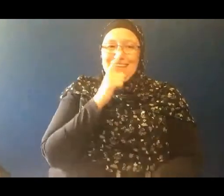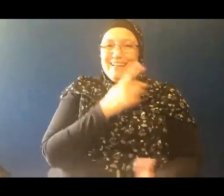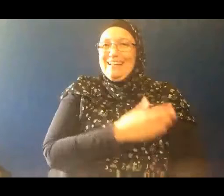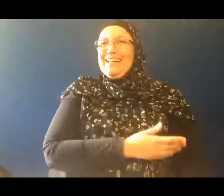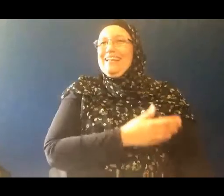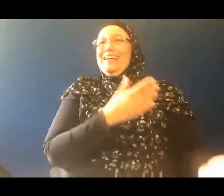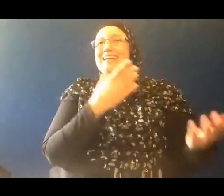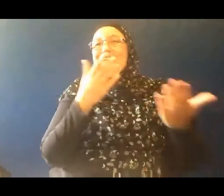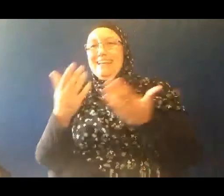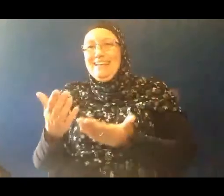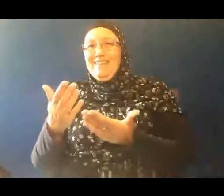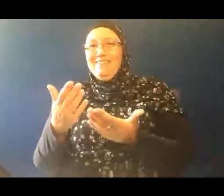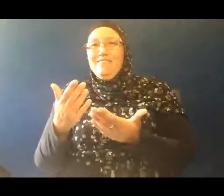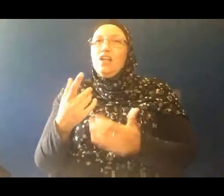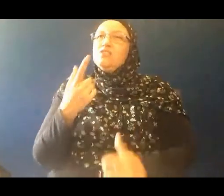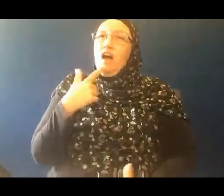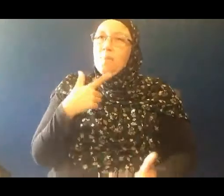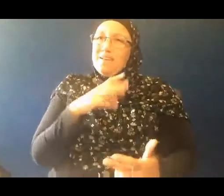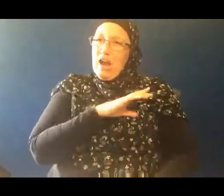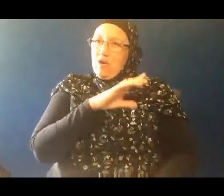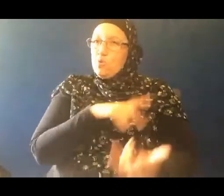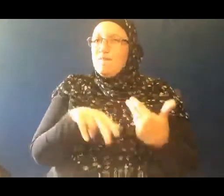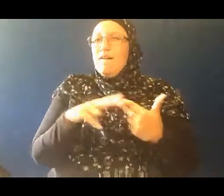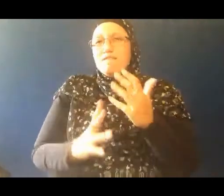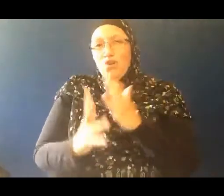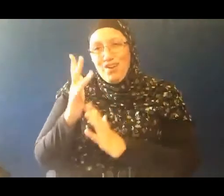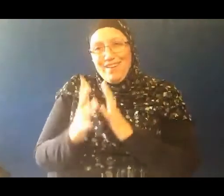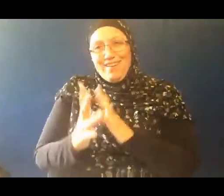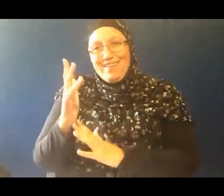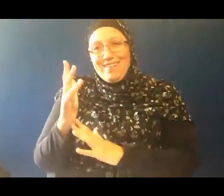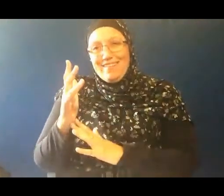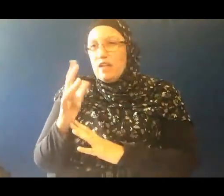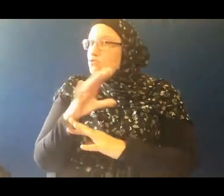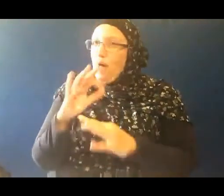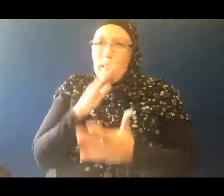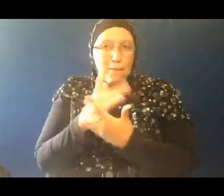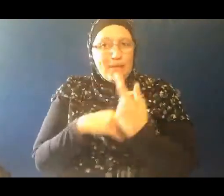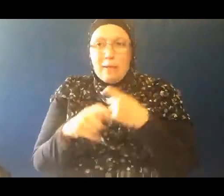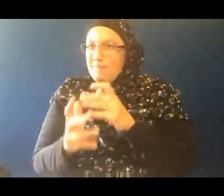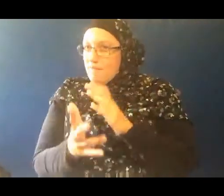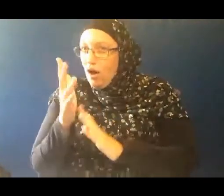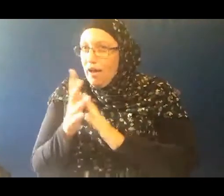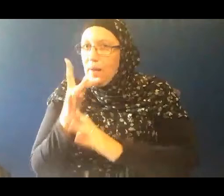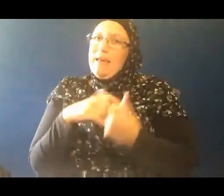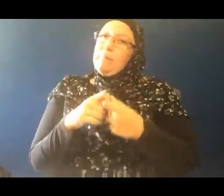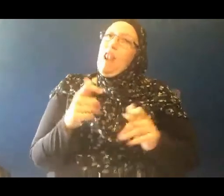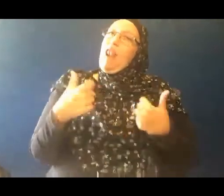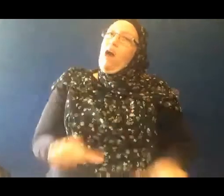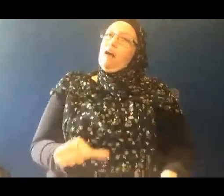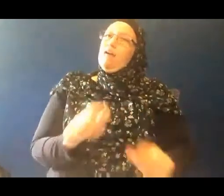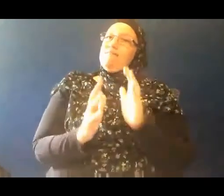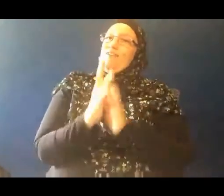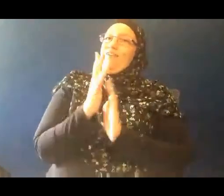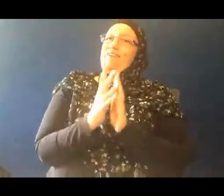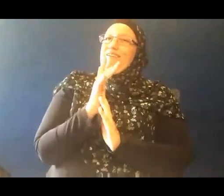of fire without being a fire. Nearness to God is, as metaphorically, is like this.